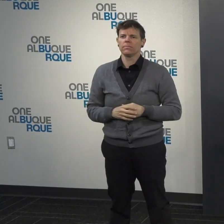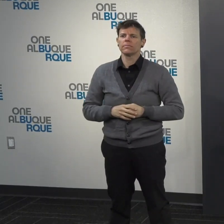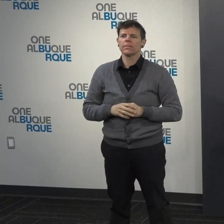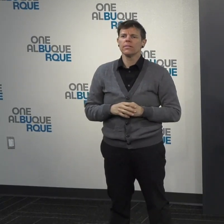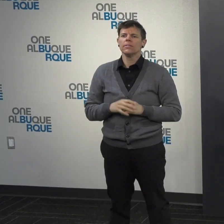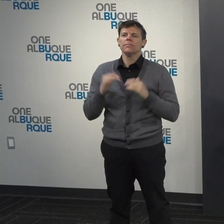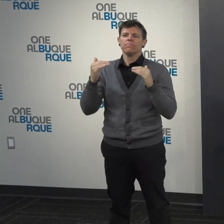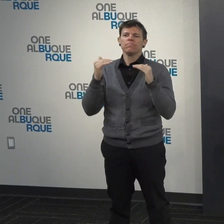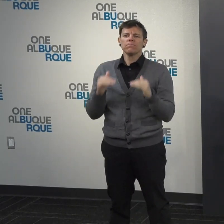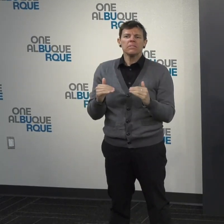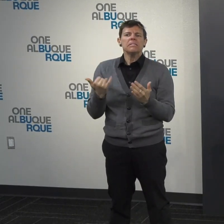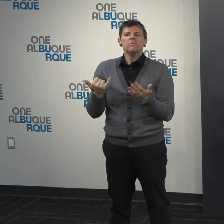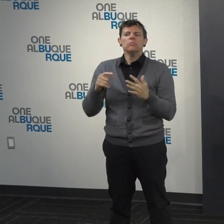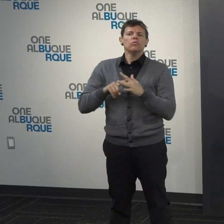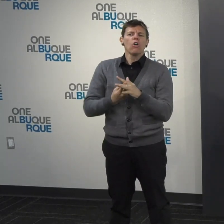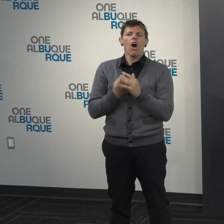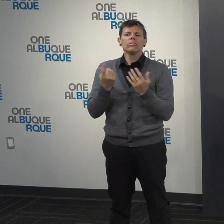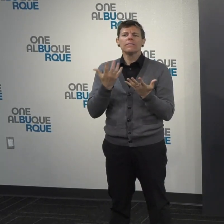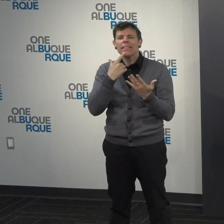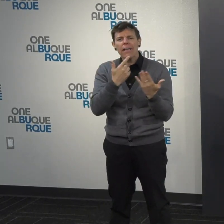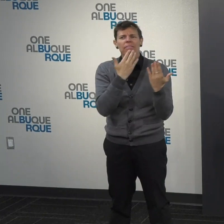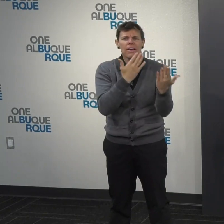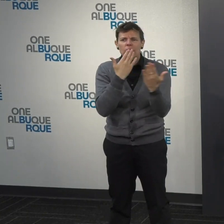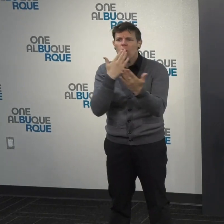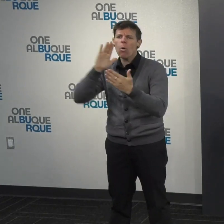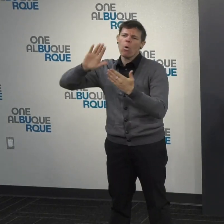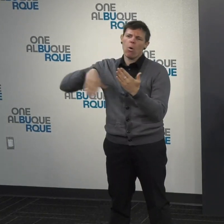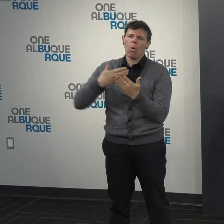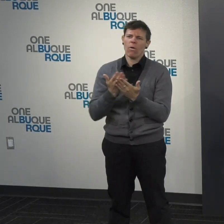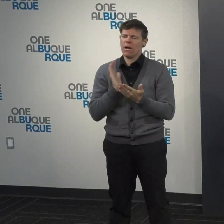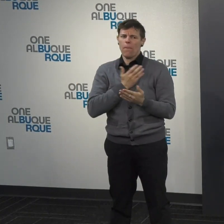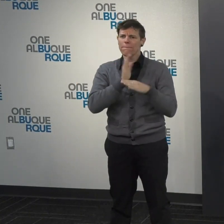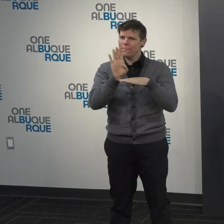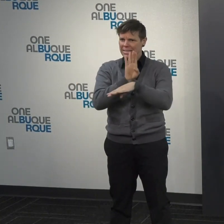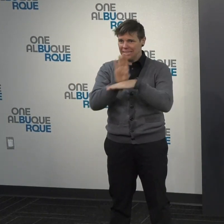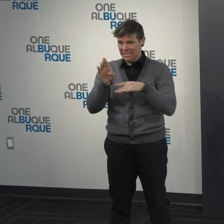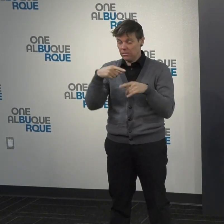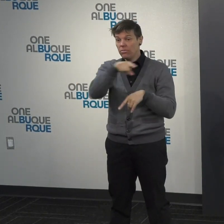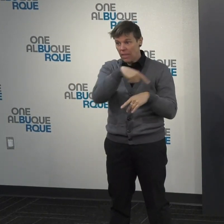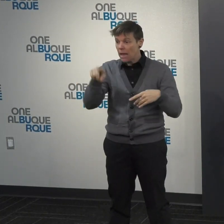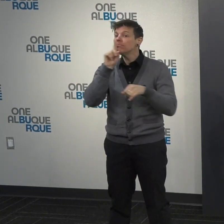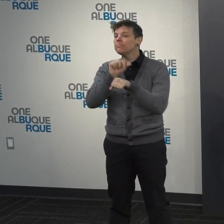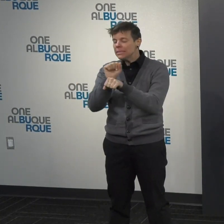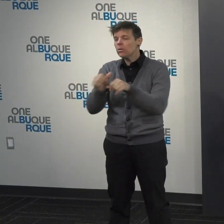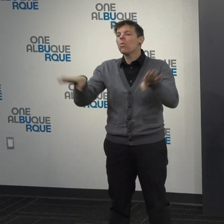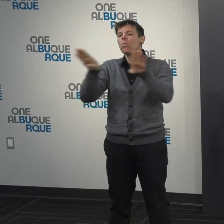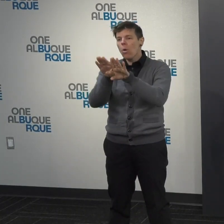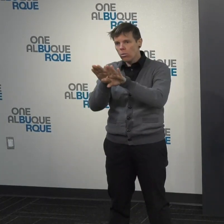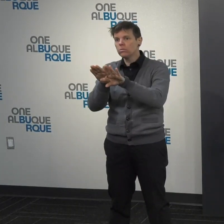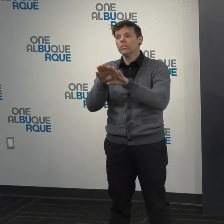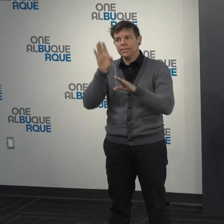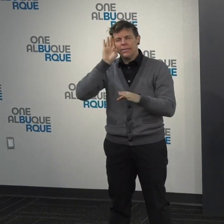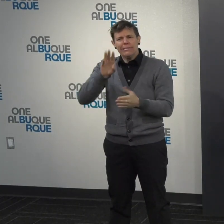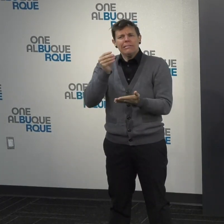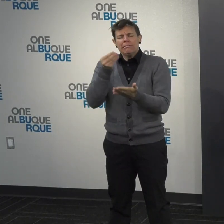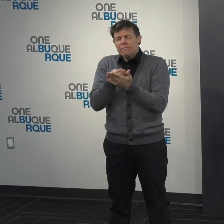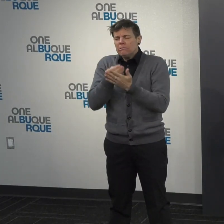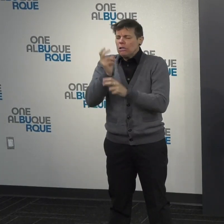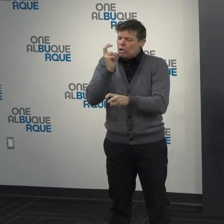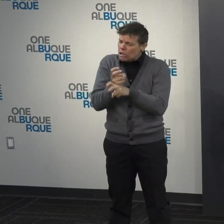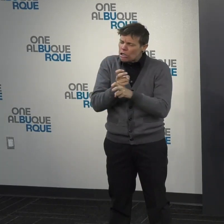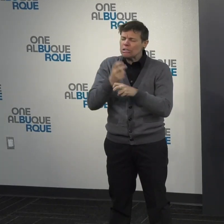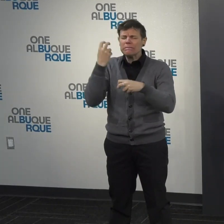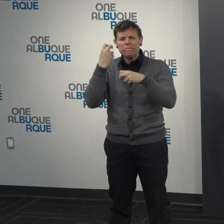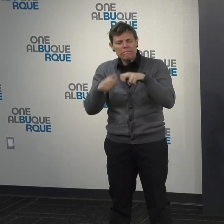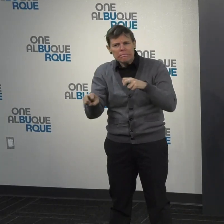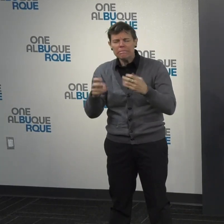by also thanking every business that has closed, and despite the financial hardships and so forth, is